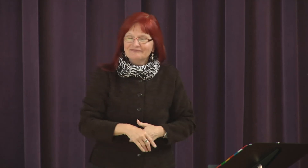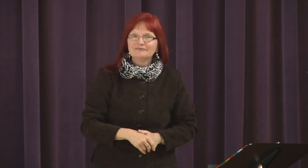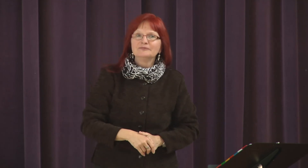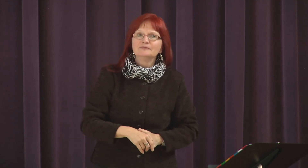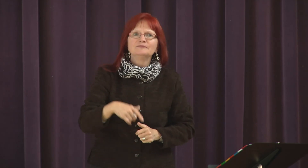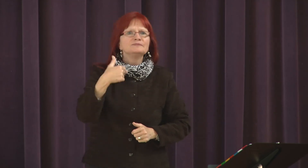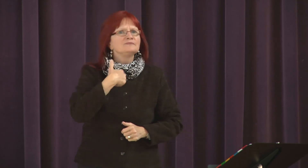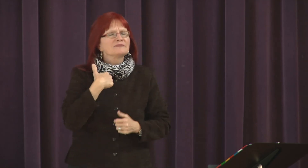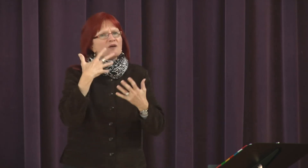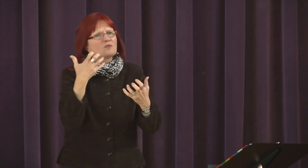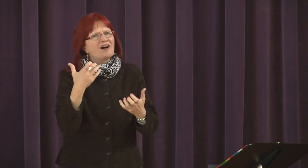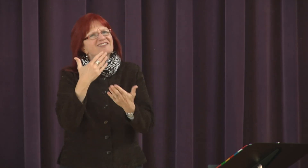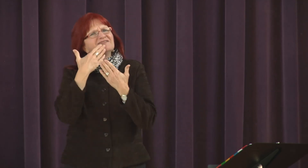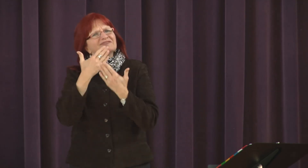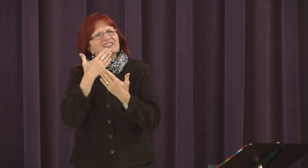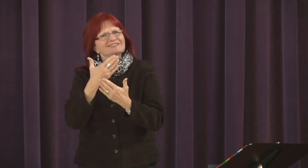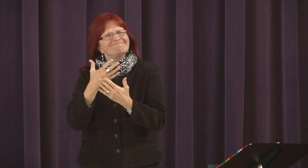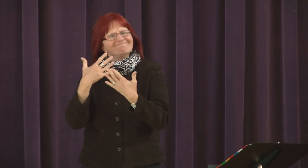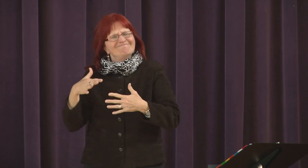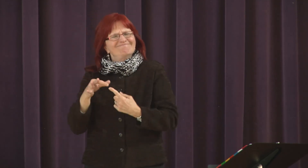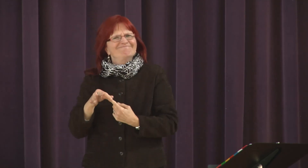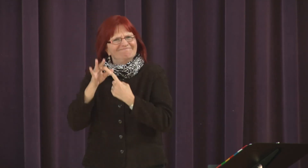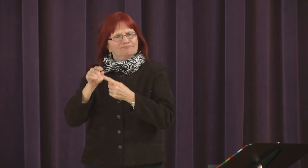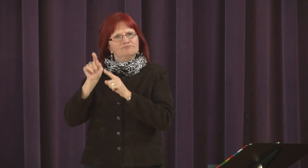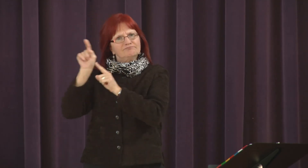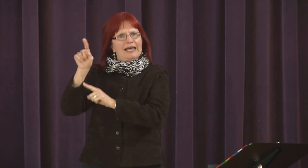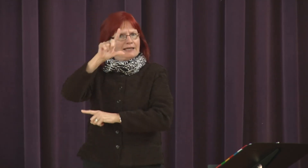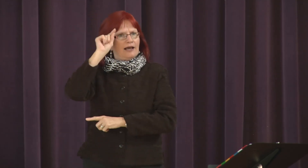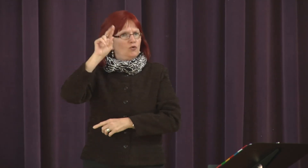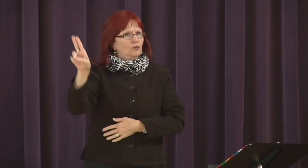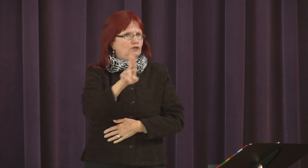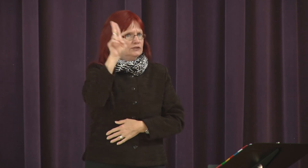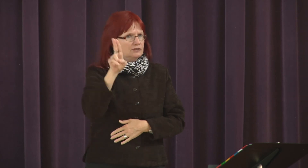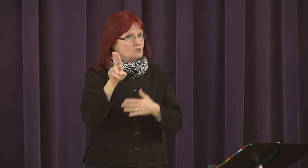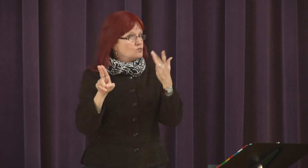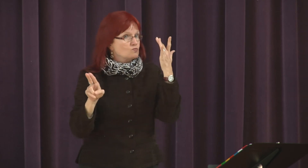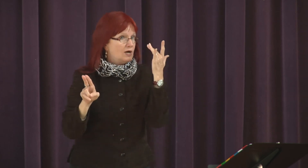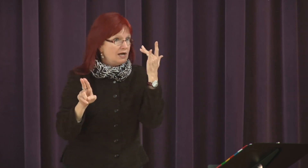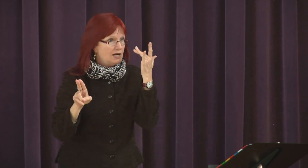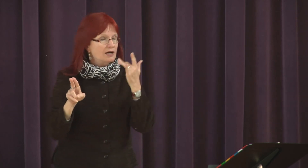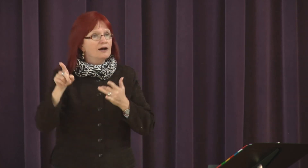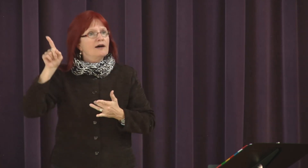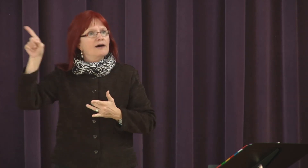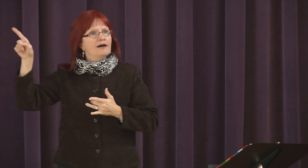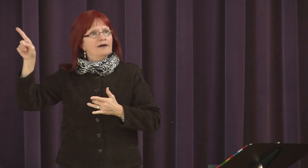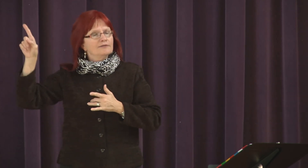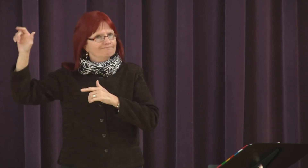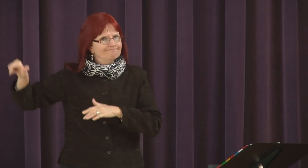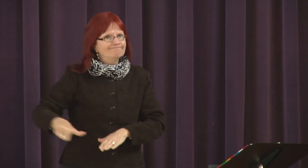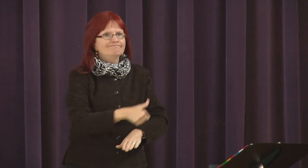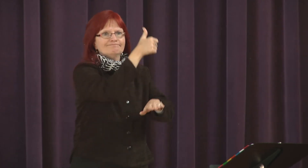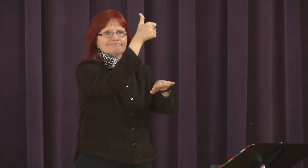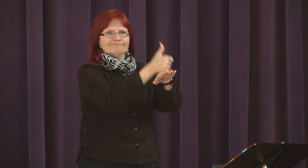they shared. I do want to thank a special individual in Gallaudet University